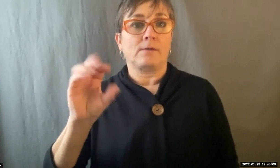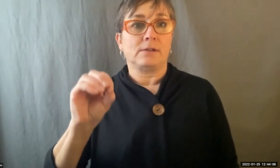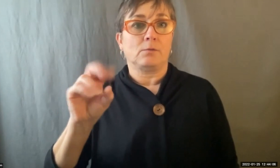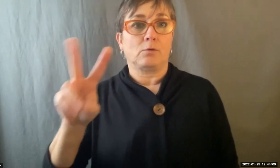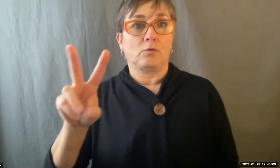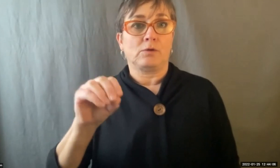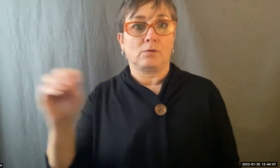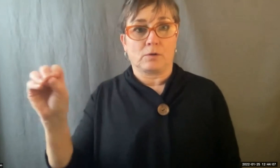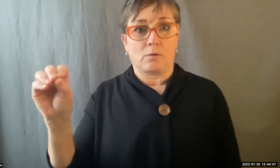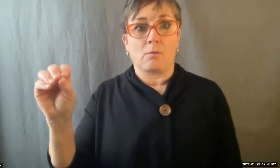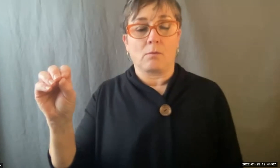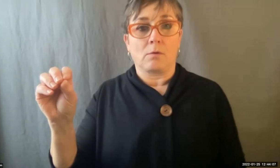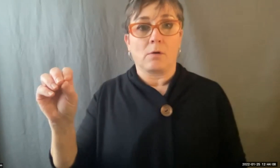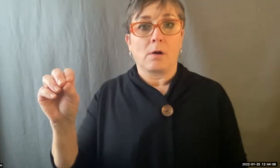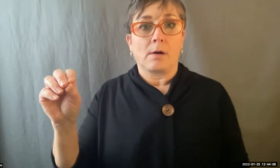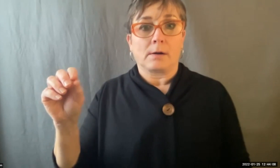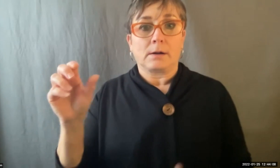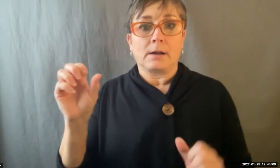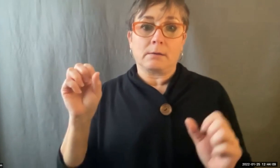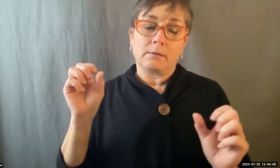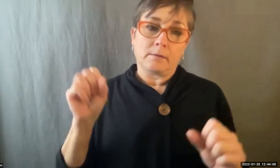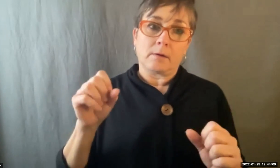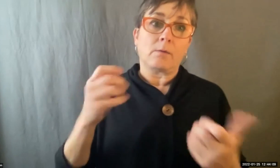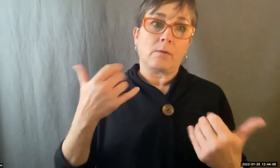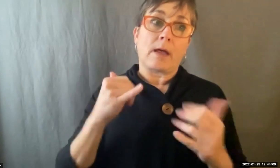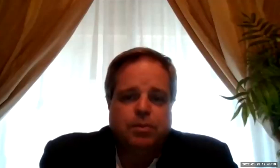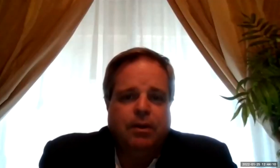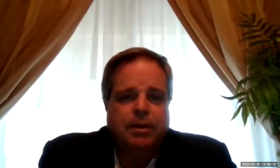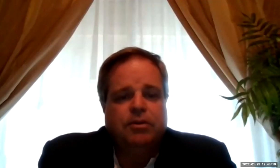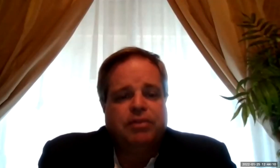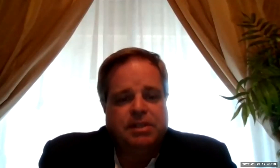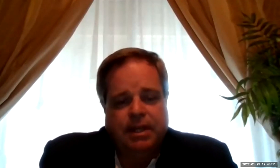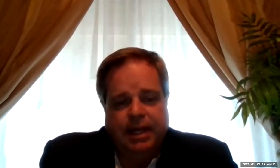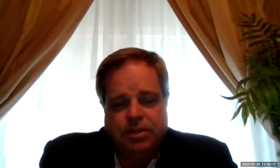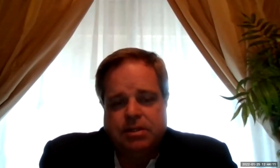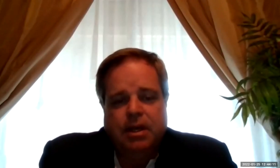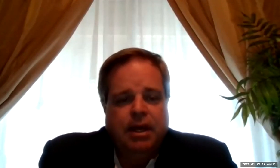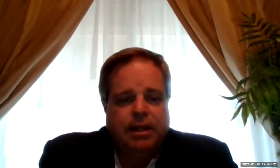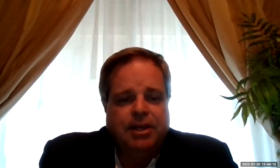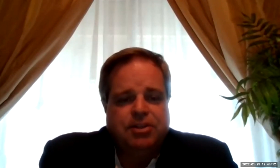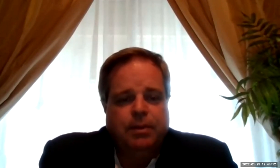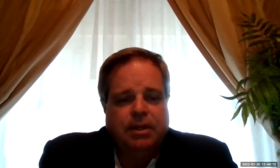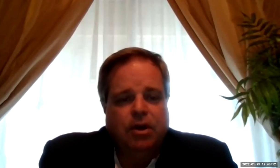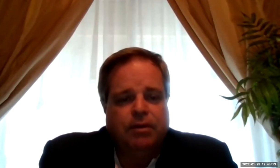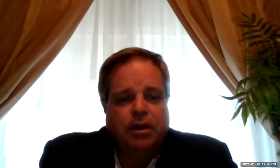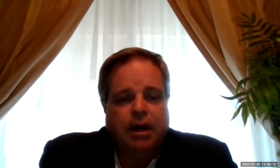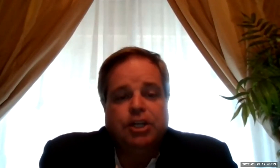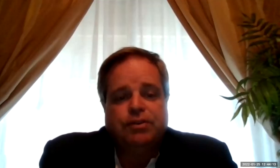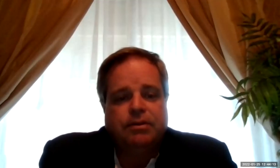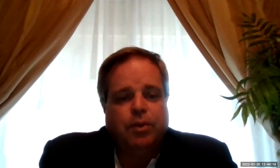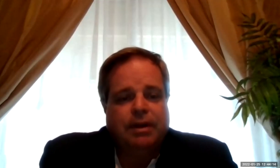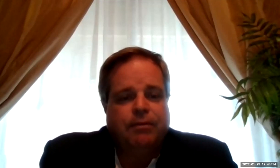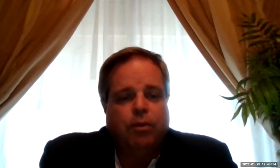732-745-0200. Obviously, that's the main takeaway from this pre-presentation. But we do other stuff as well. We do presentations. Last year, we did